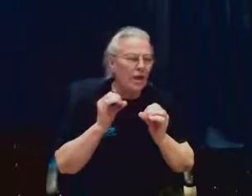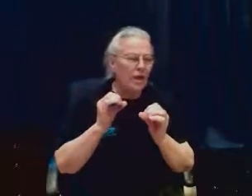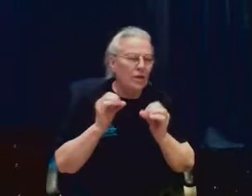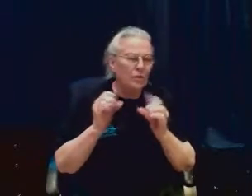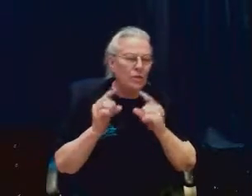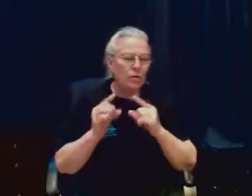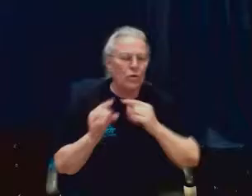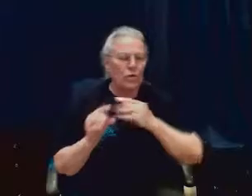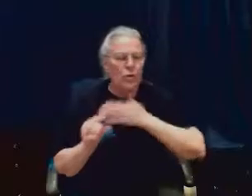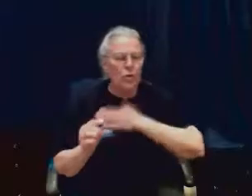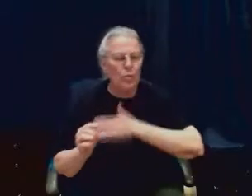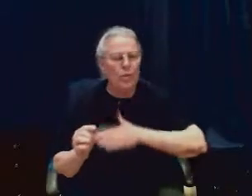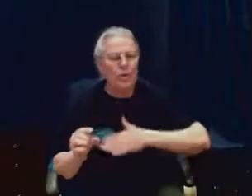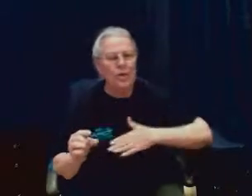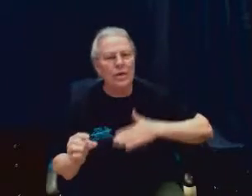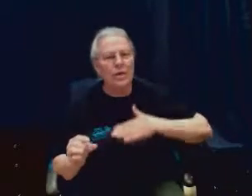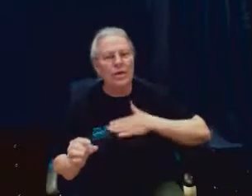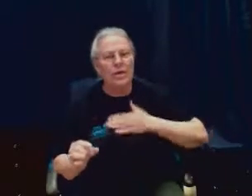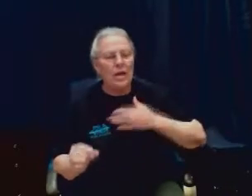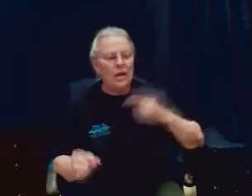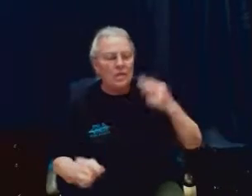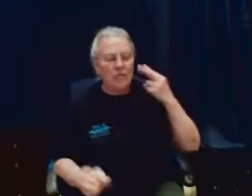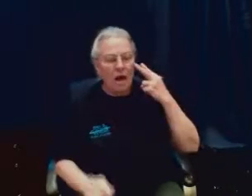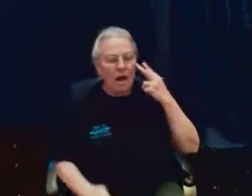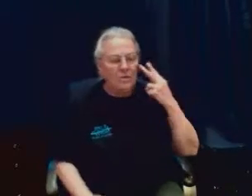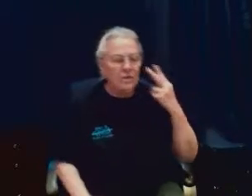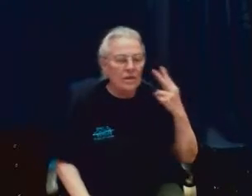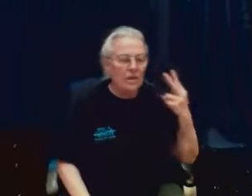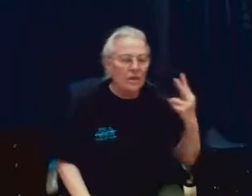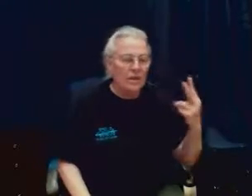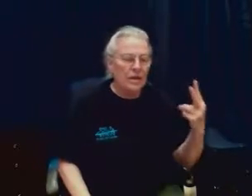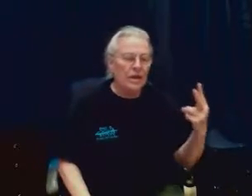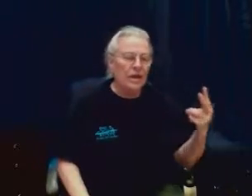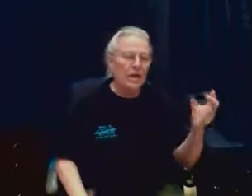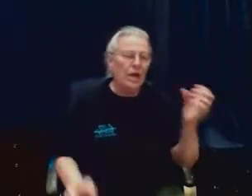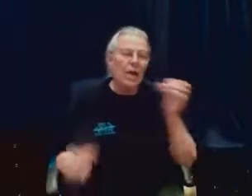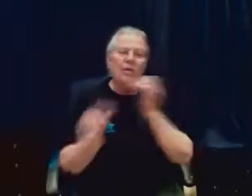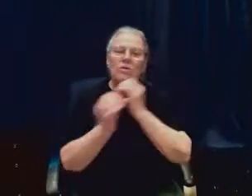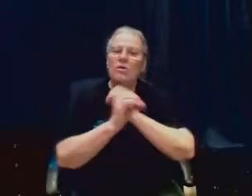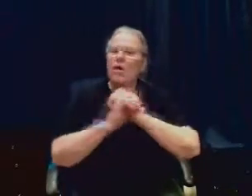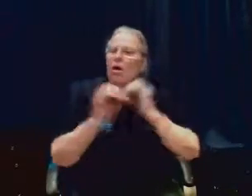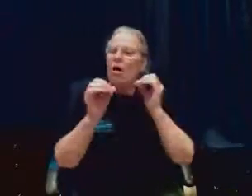nothing to please I see,